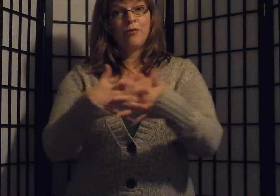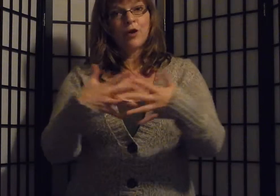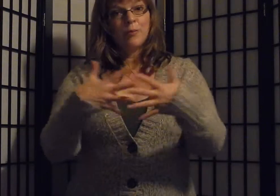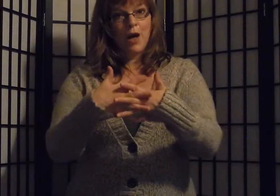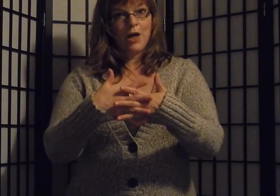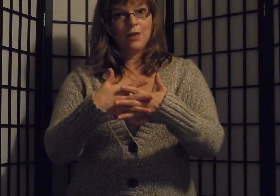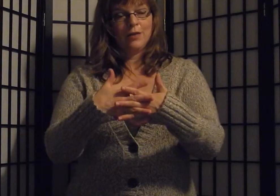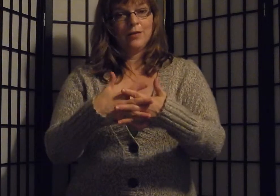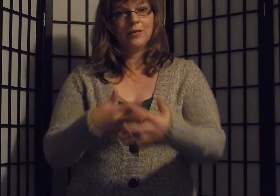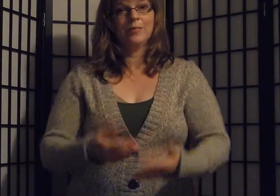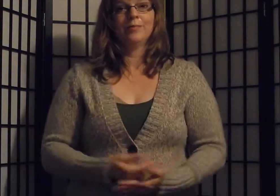football.